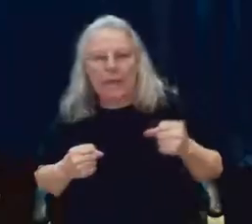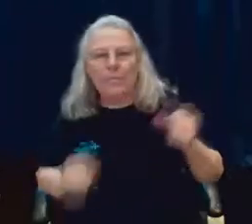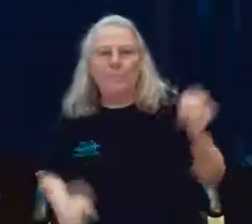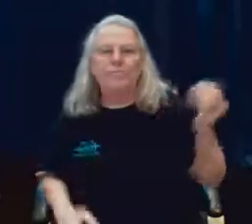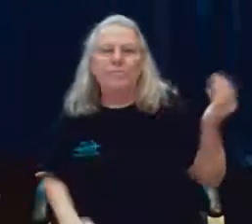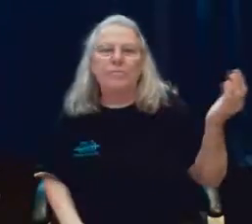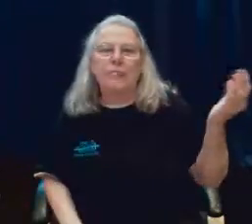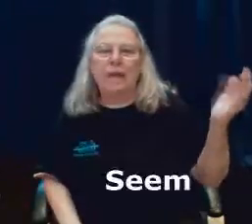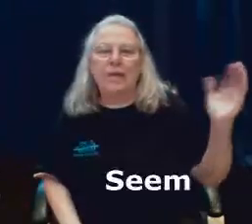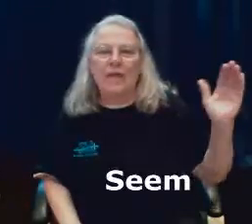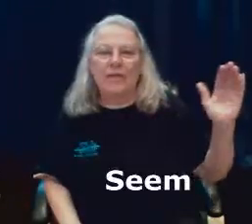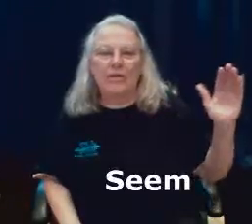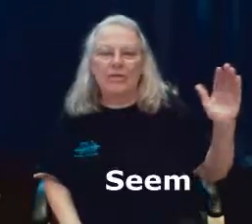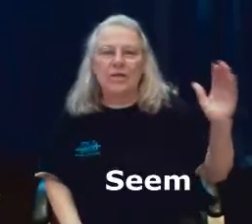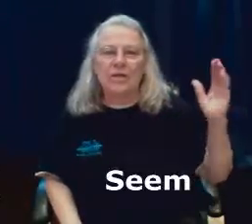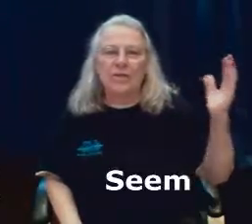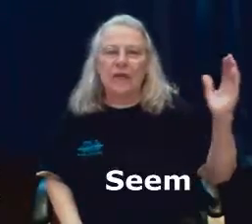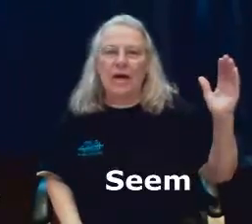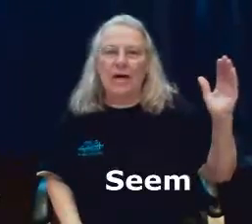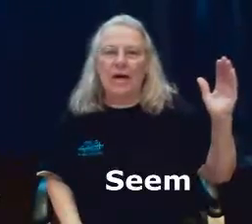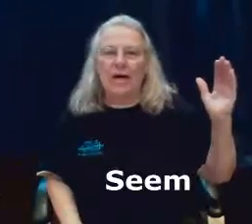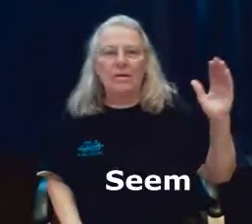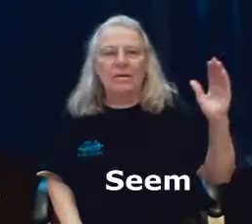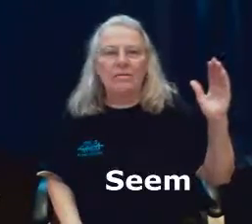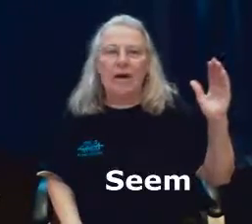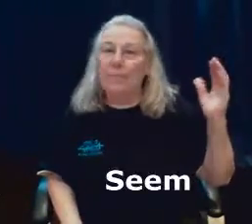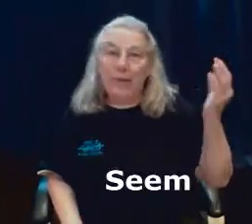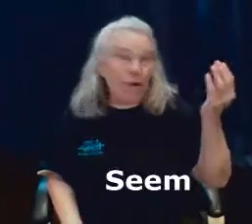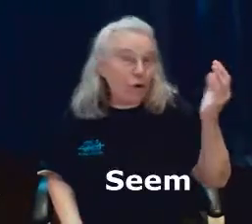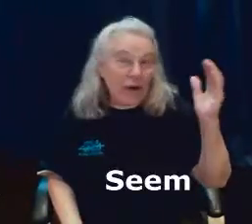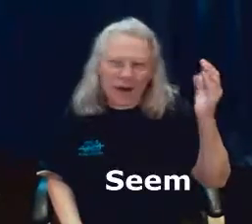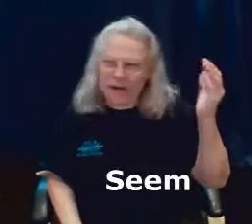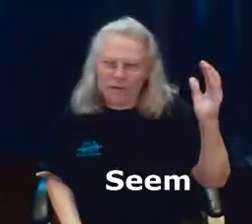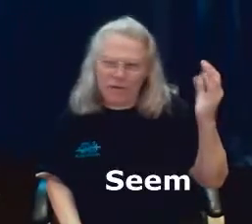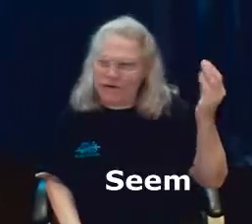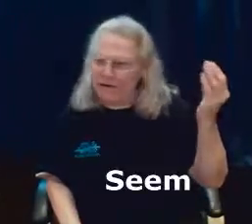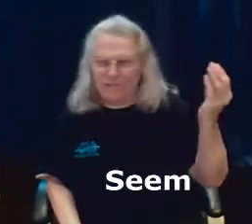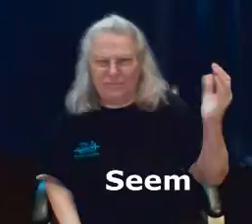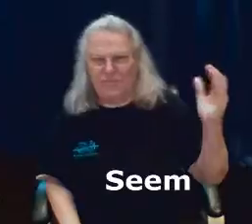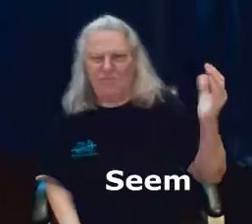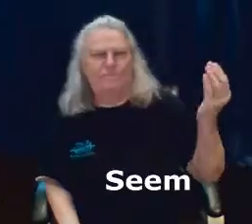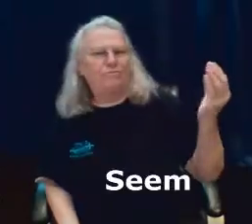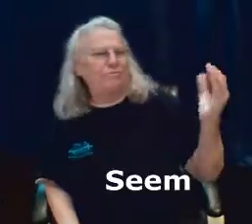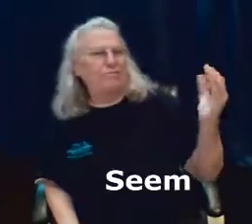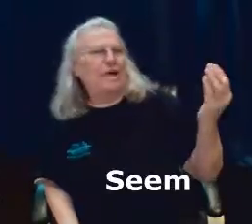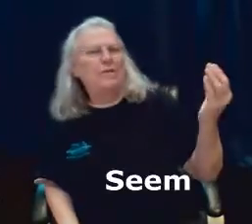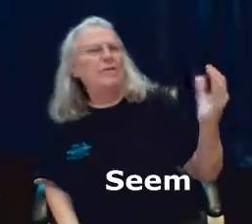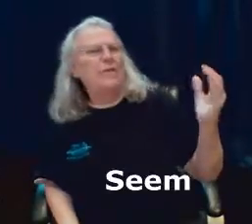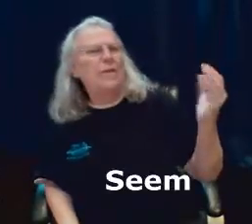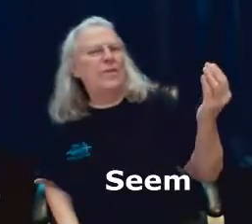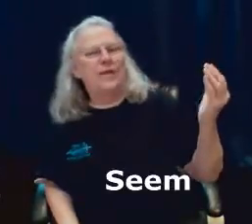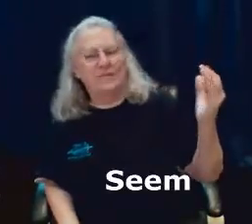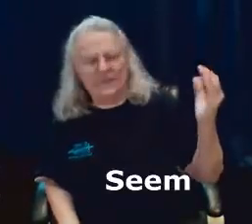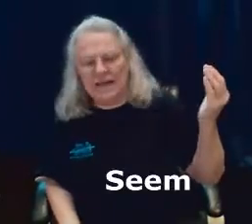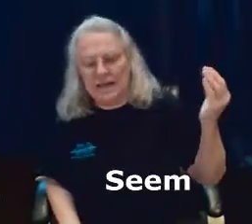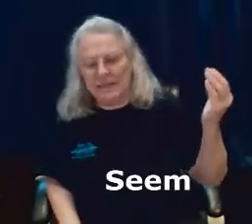Seam, and that is just like you've got a mirror and you're looking at, I don't know about that,